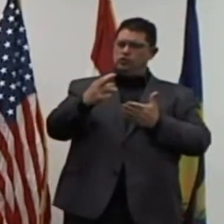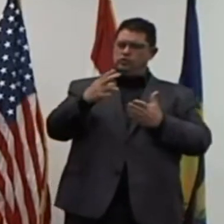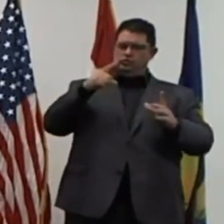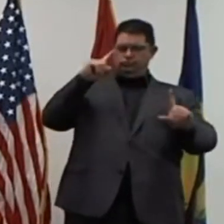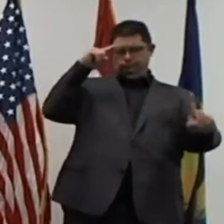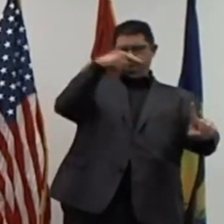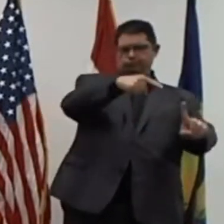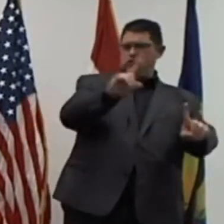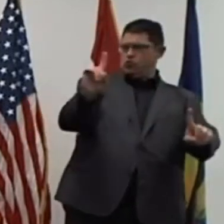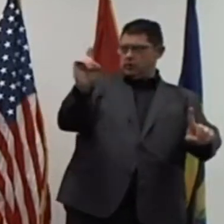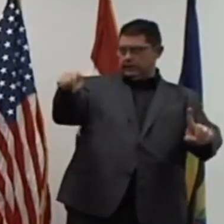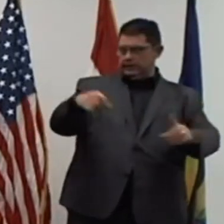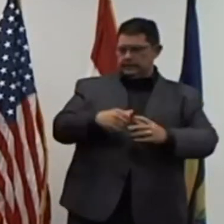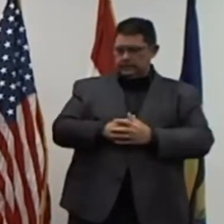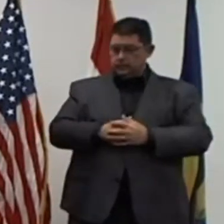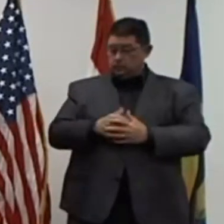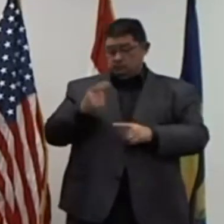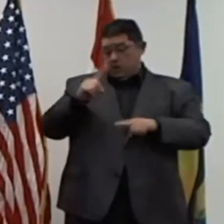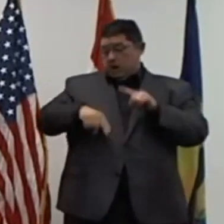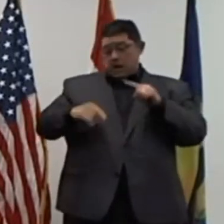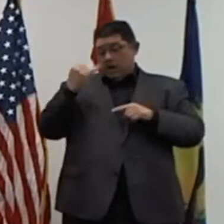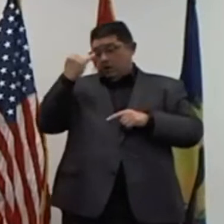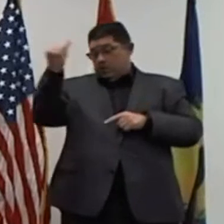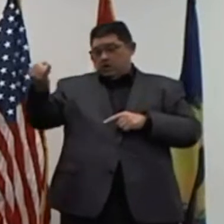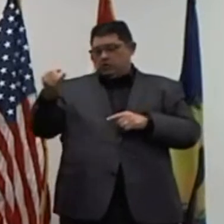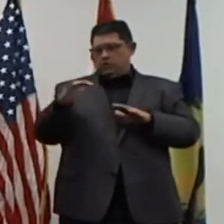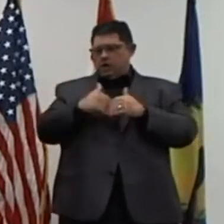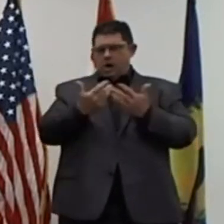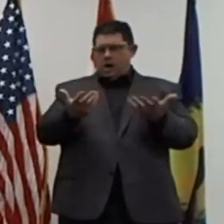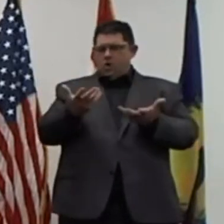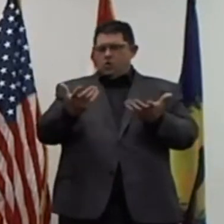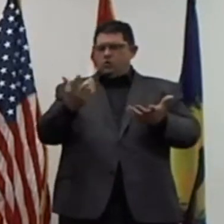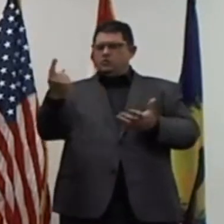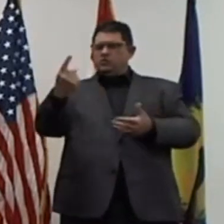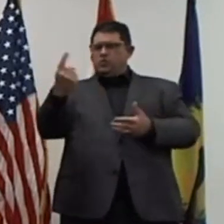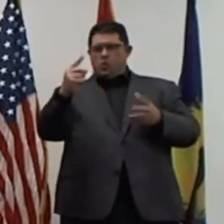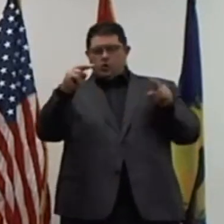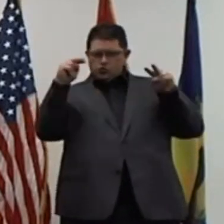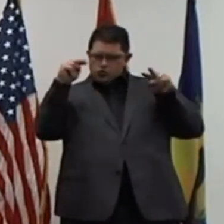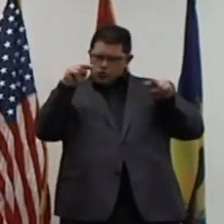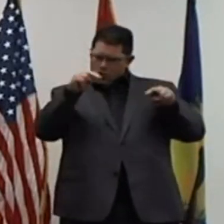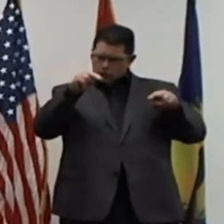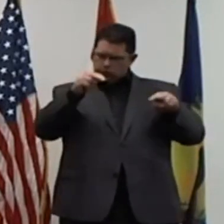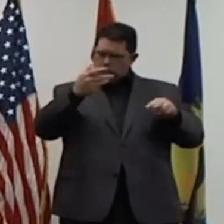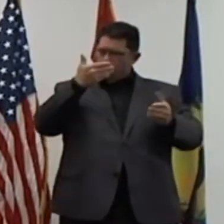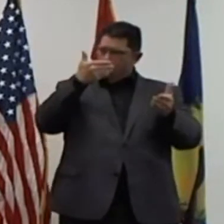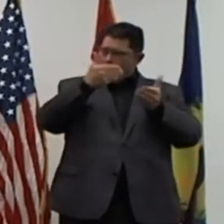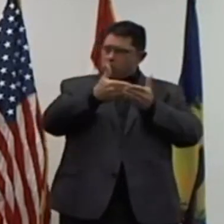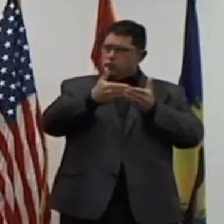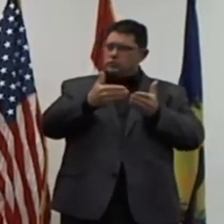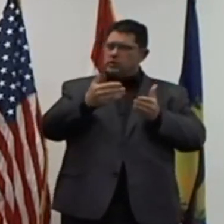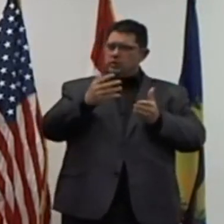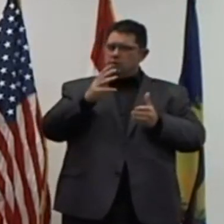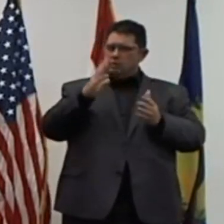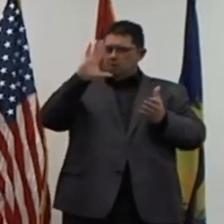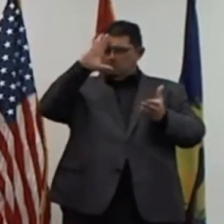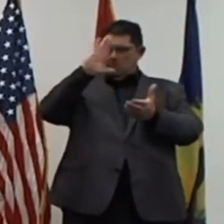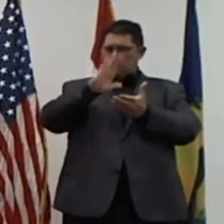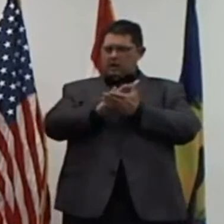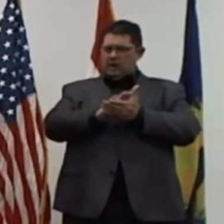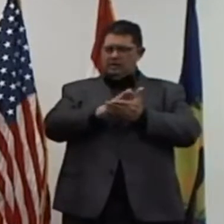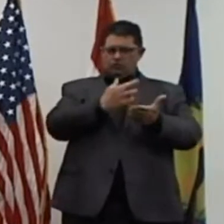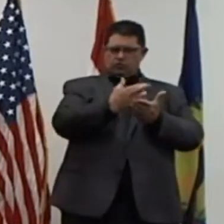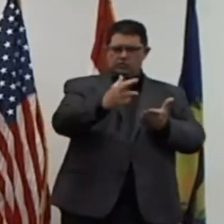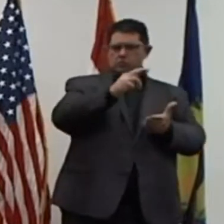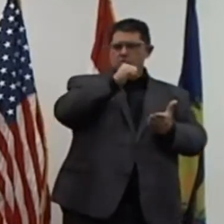So I can't imagine how anyone who's watching this closely would believe that those resources aren't going where they